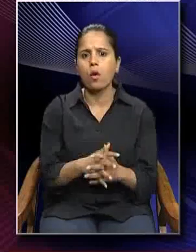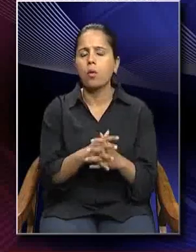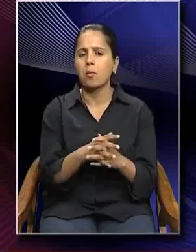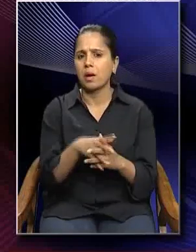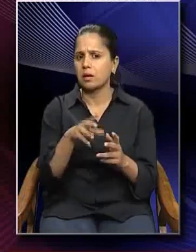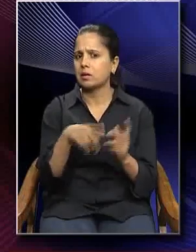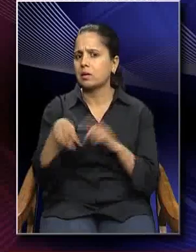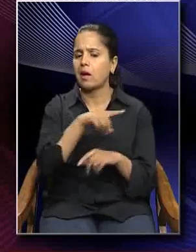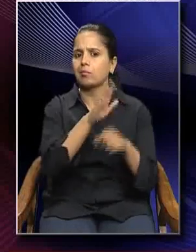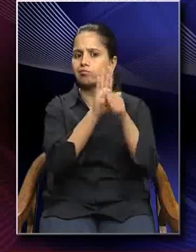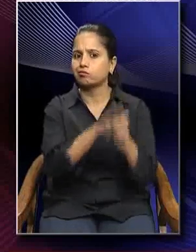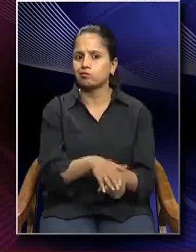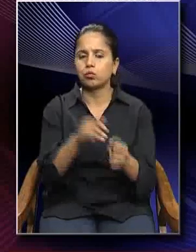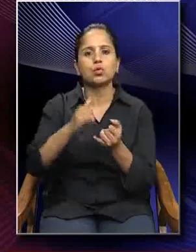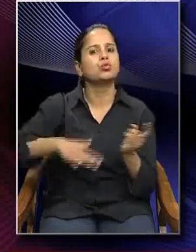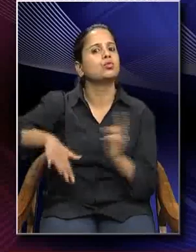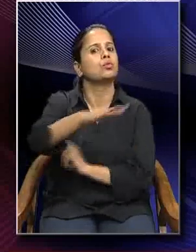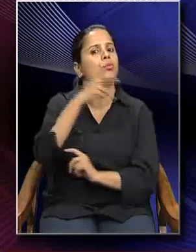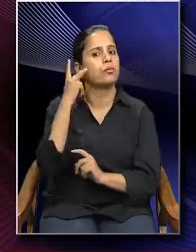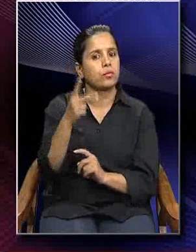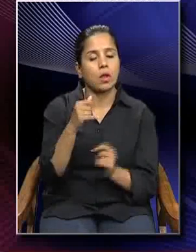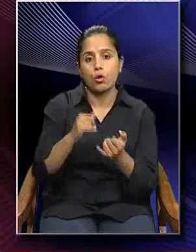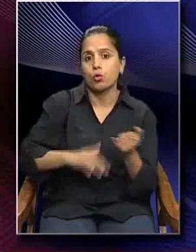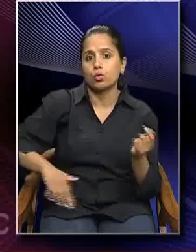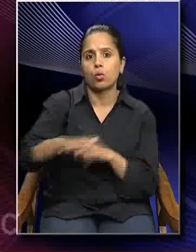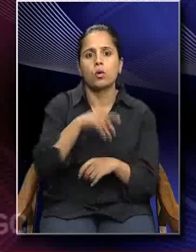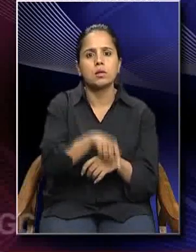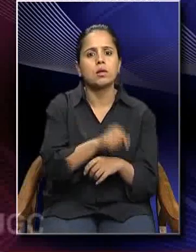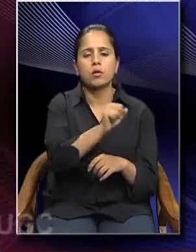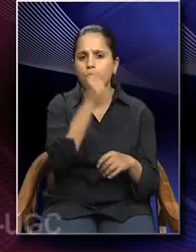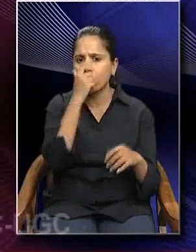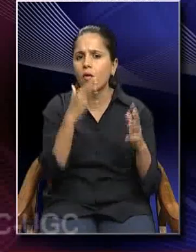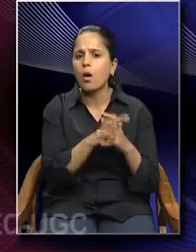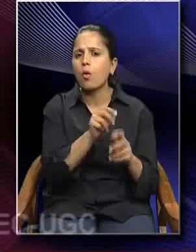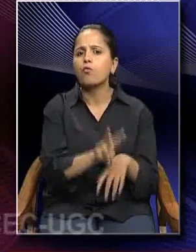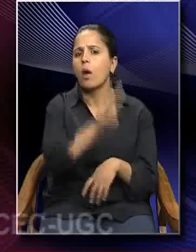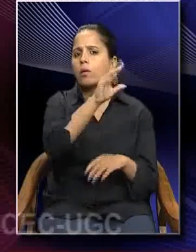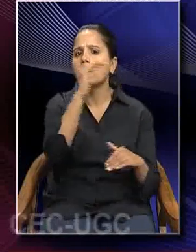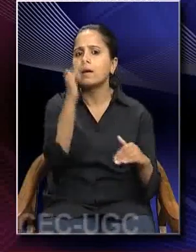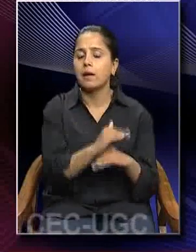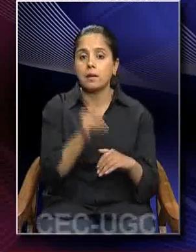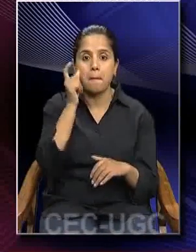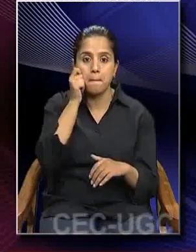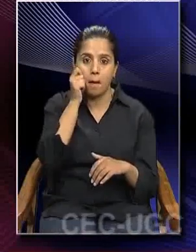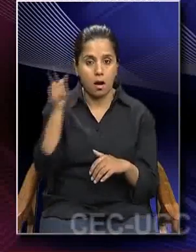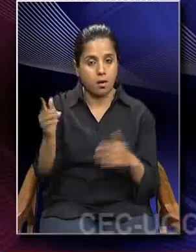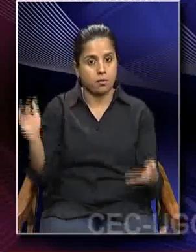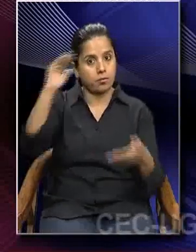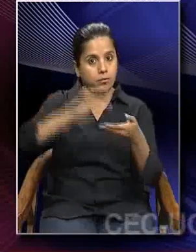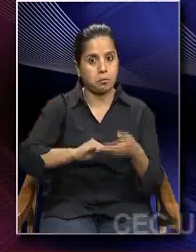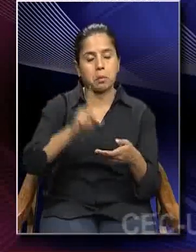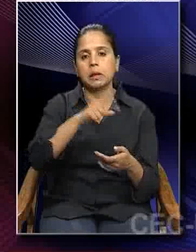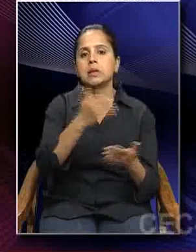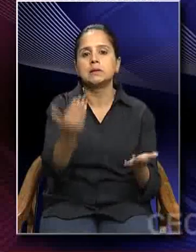socially. It signified the social demotion of women, for when a man marries, he saves a